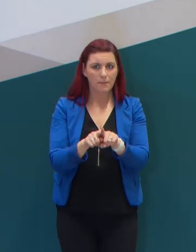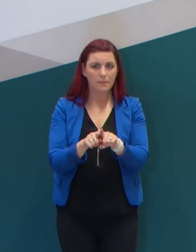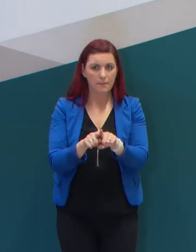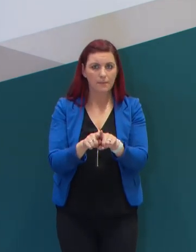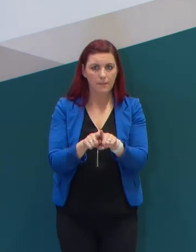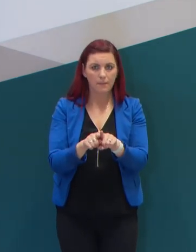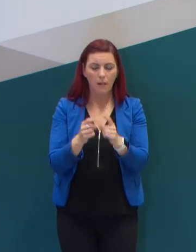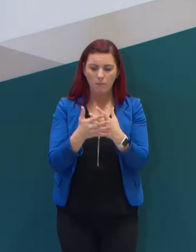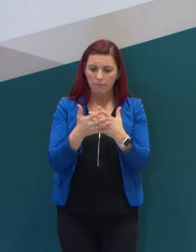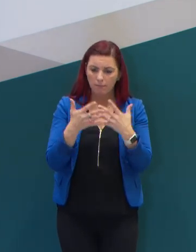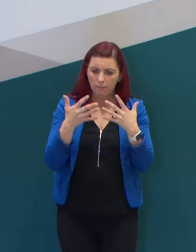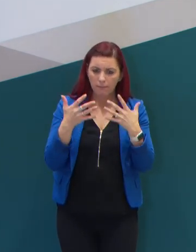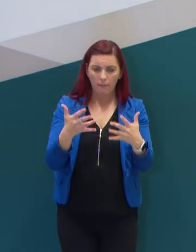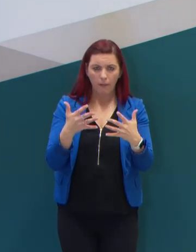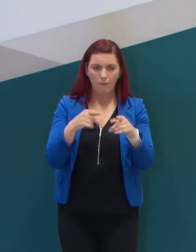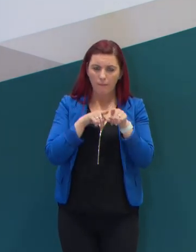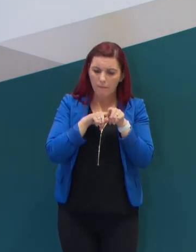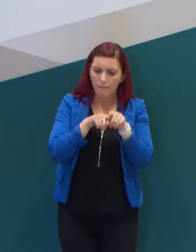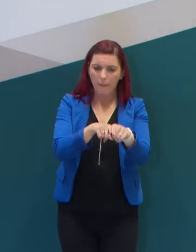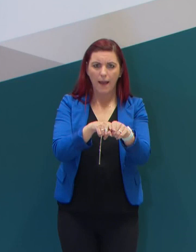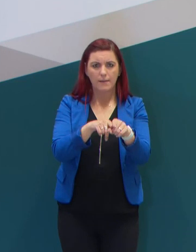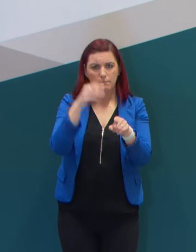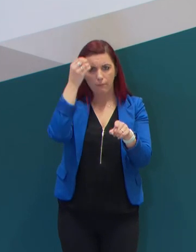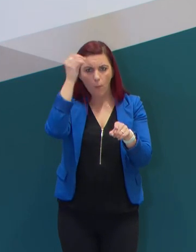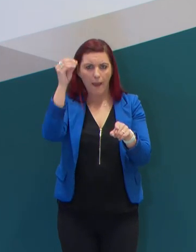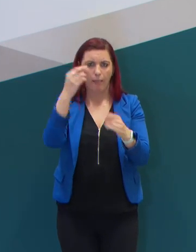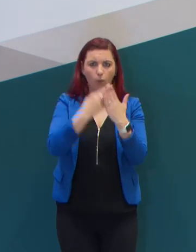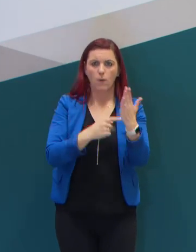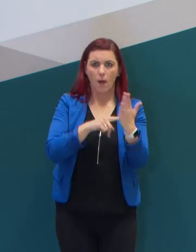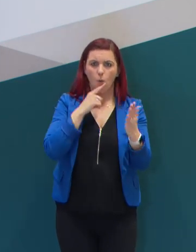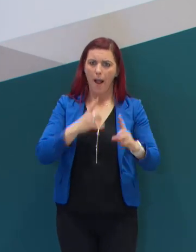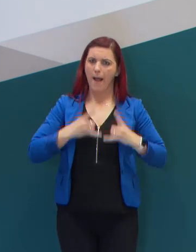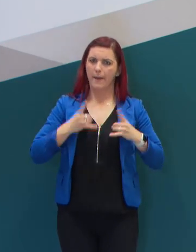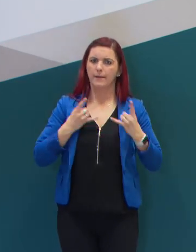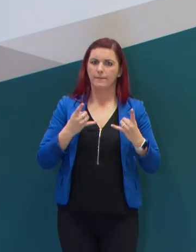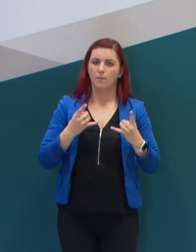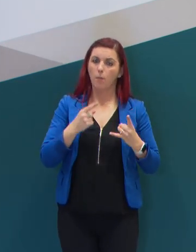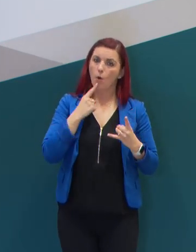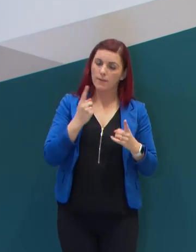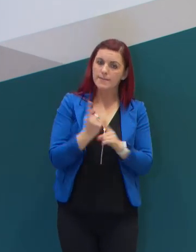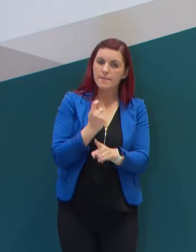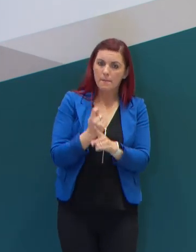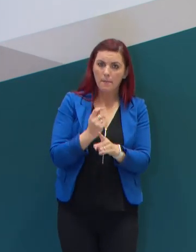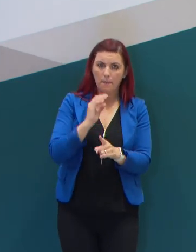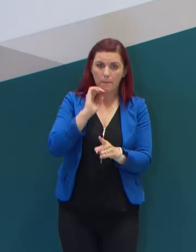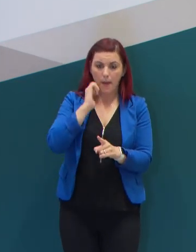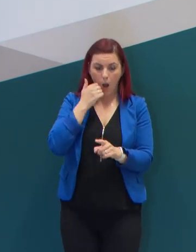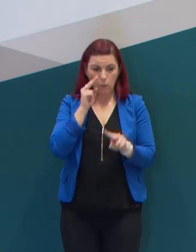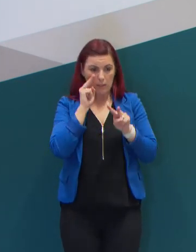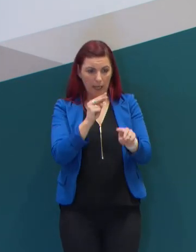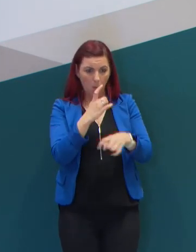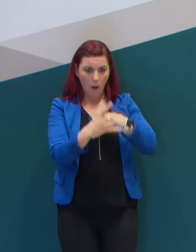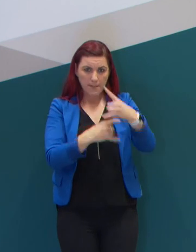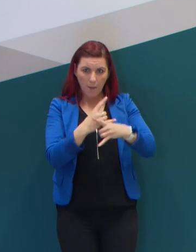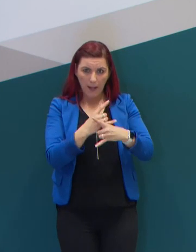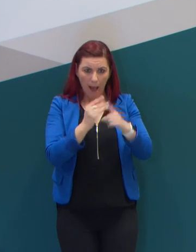a significant amount of compliance with which we're happy on the part of the public. Nevertheless, given the factors that we're observing in terms of